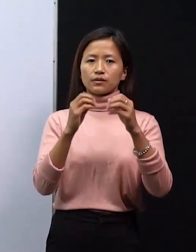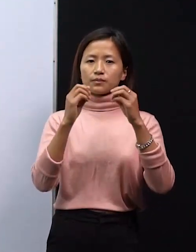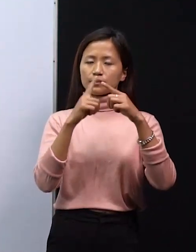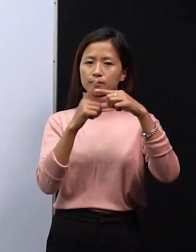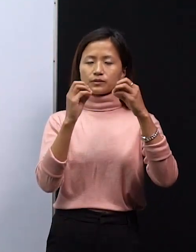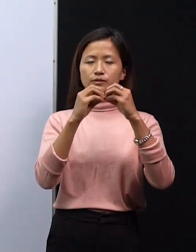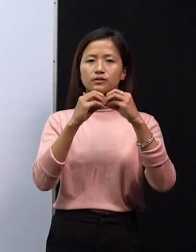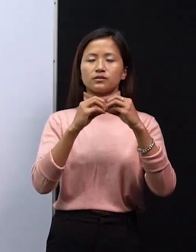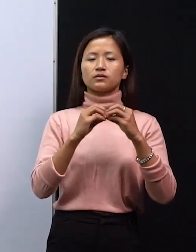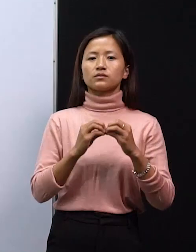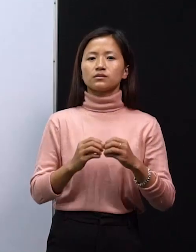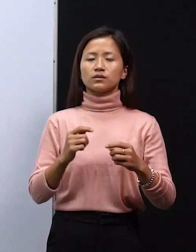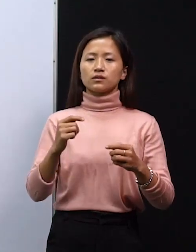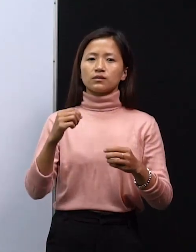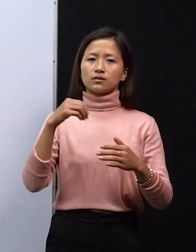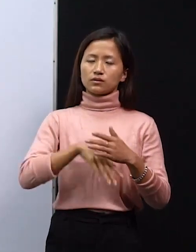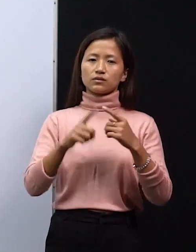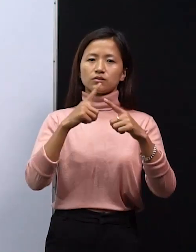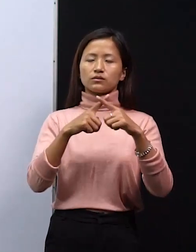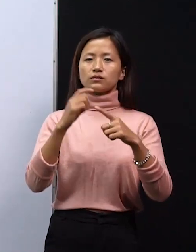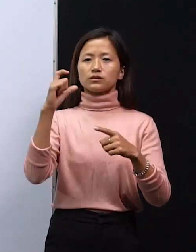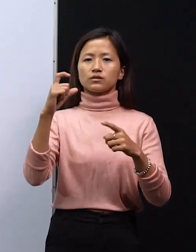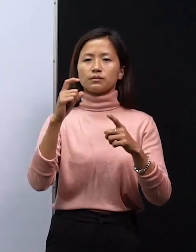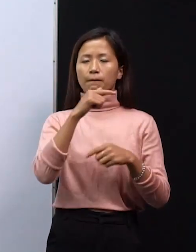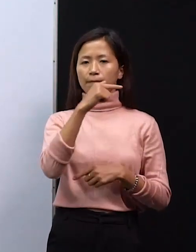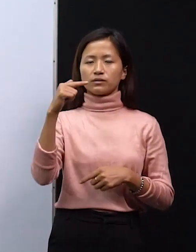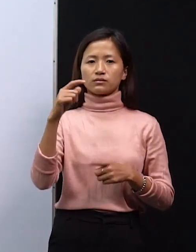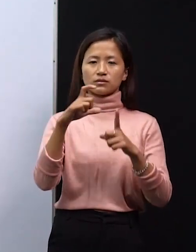B into C minus D